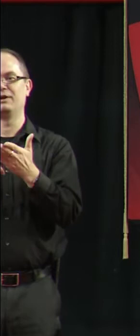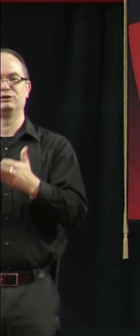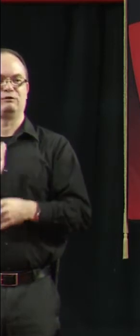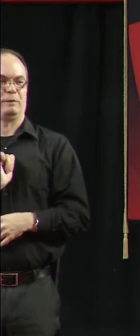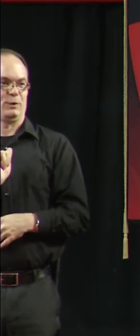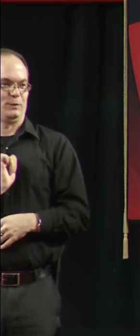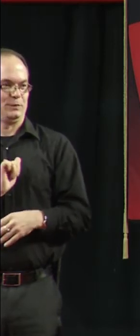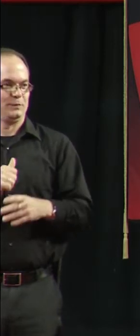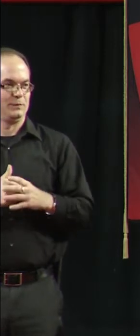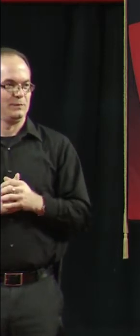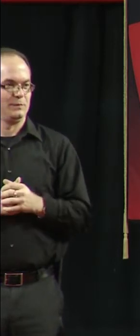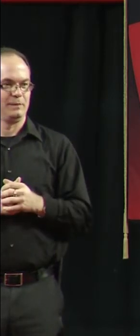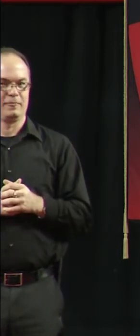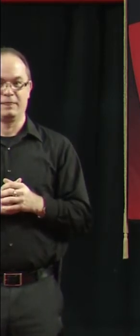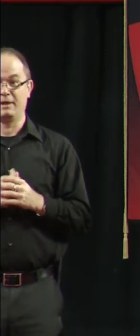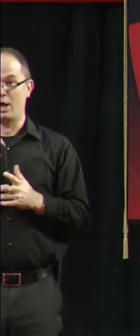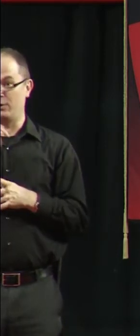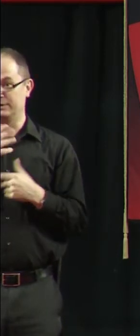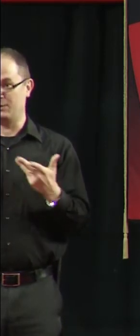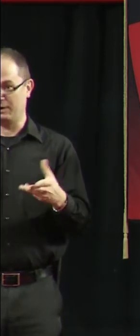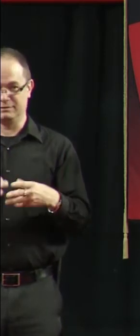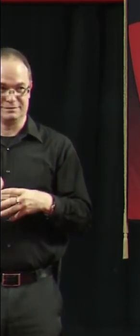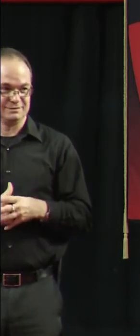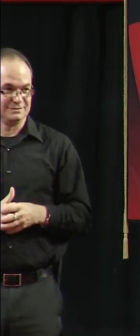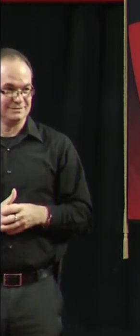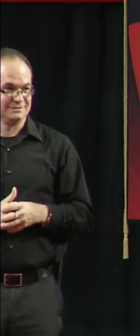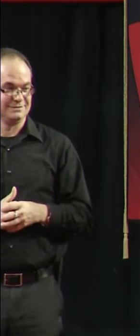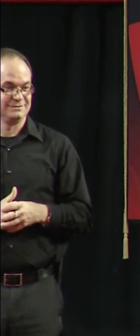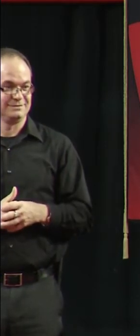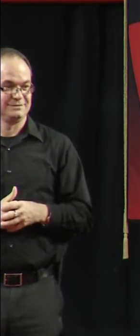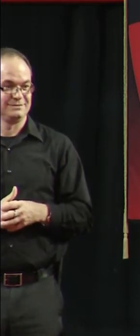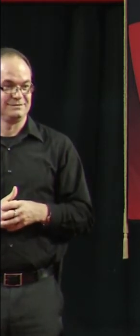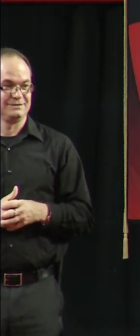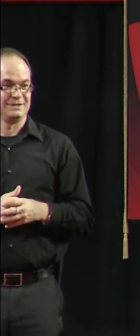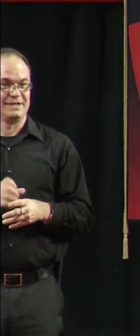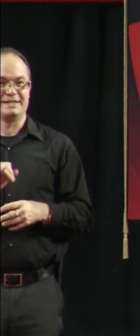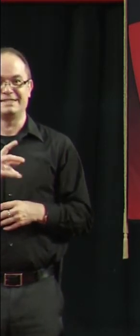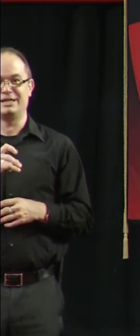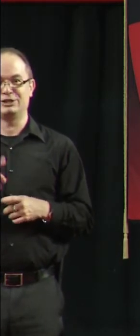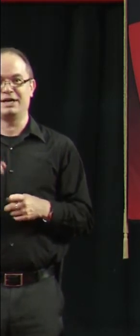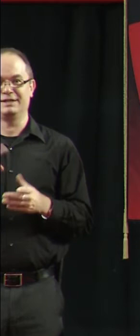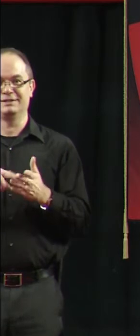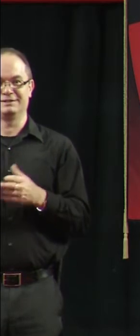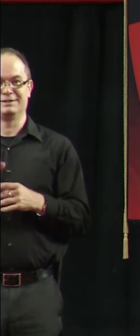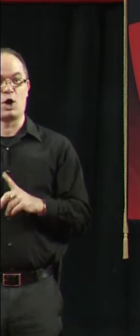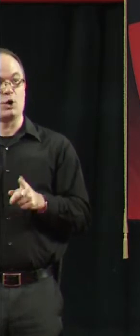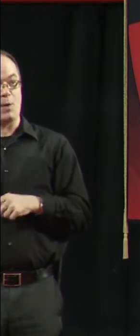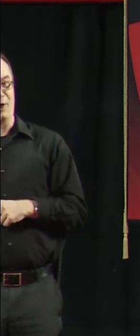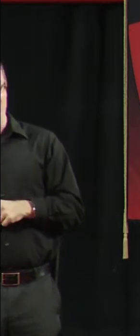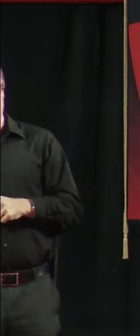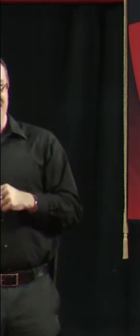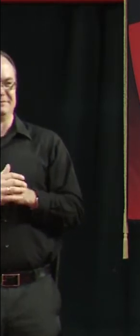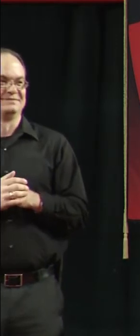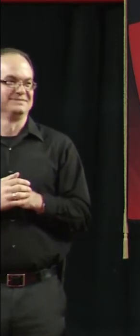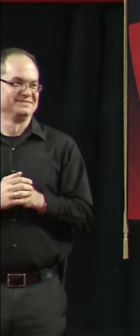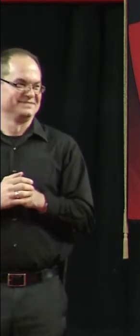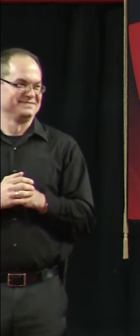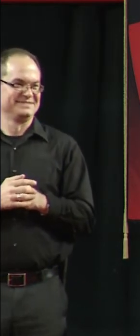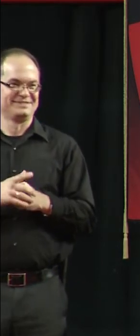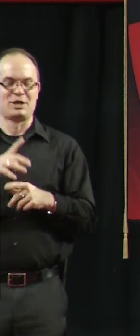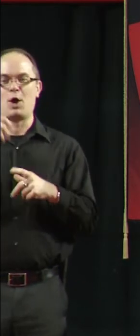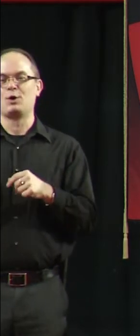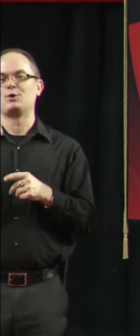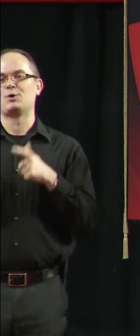own. And it goes like this. Status check. Go LU. Go